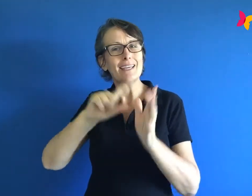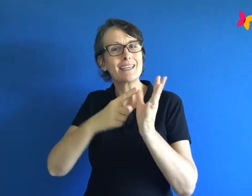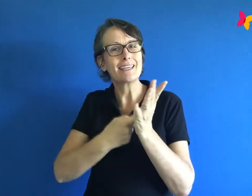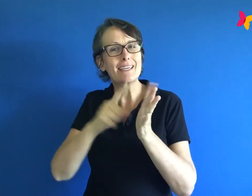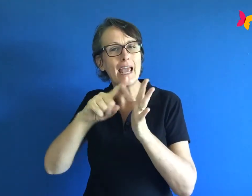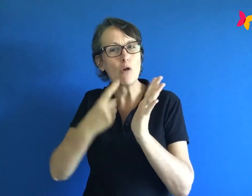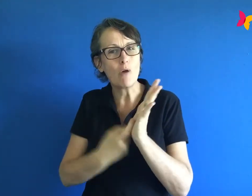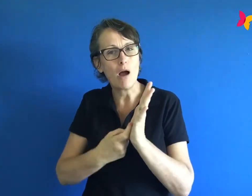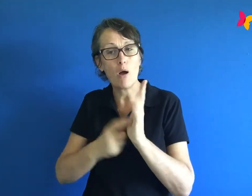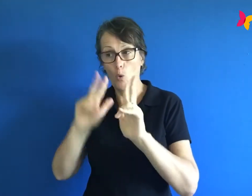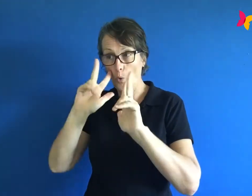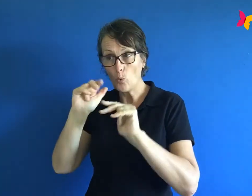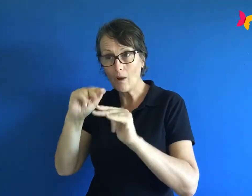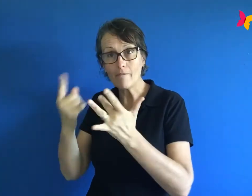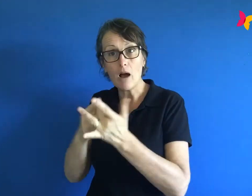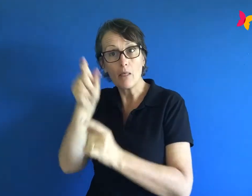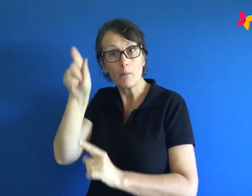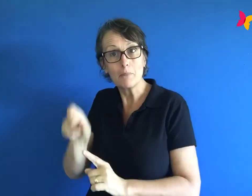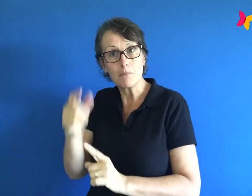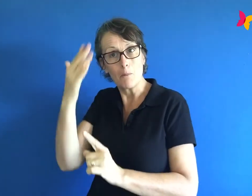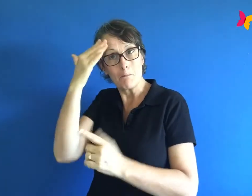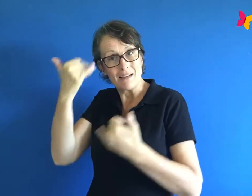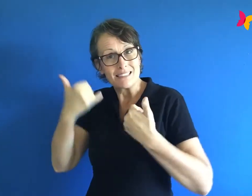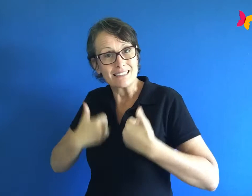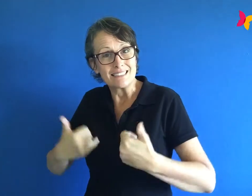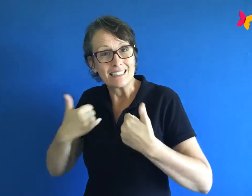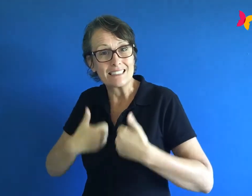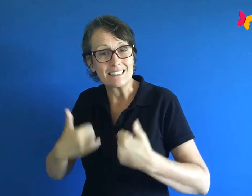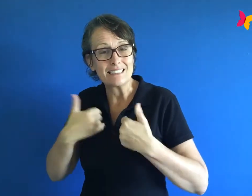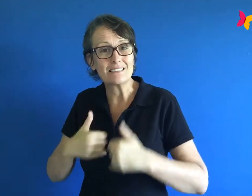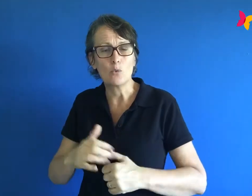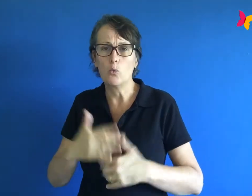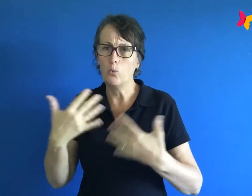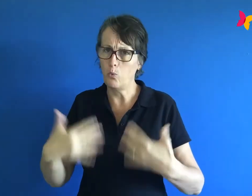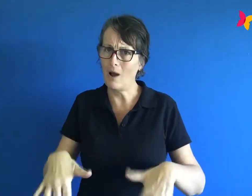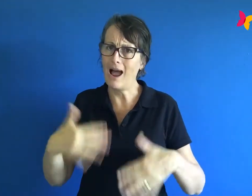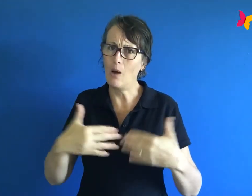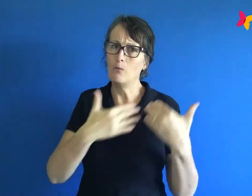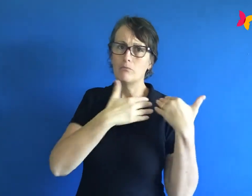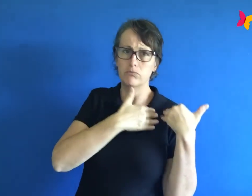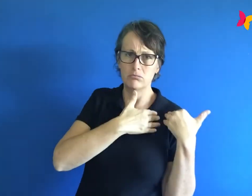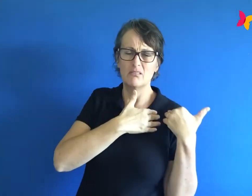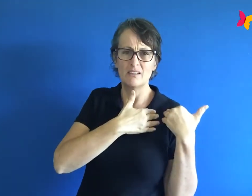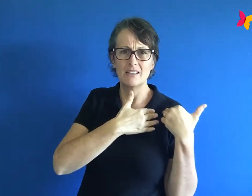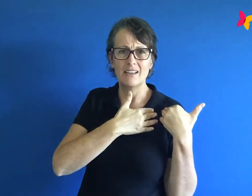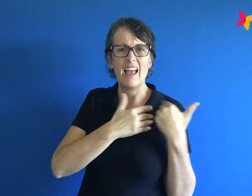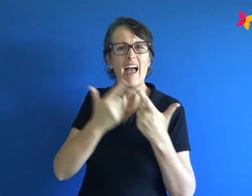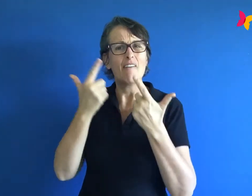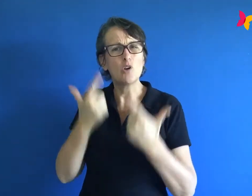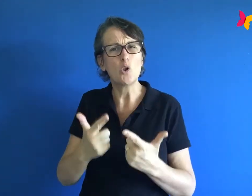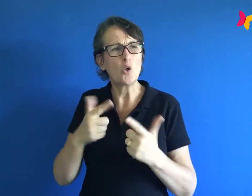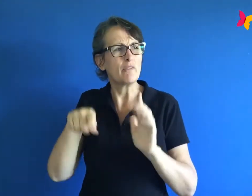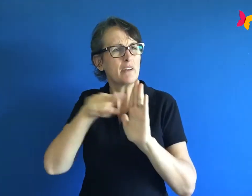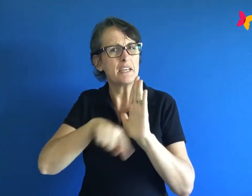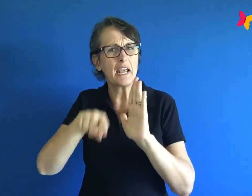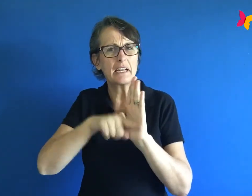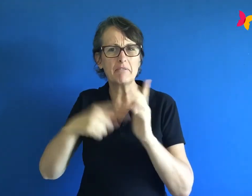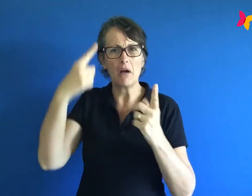a massive undertaking, and because there is this continuing stigma around mental health, often the stories of those support people,